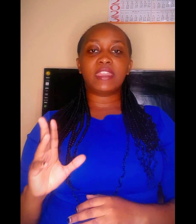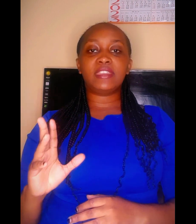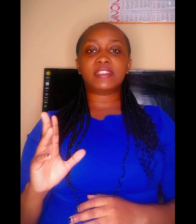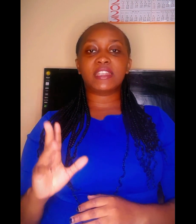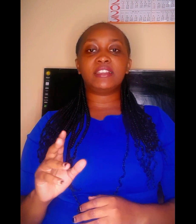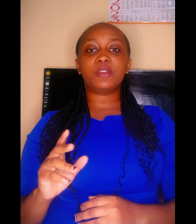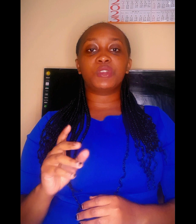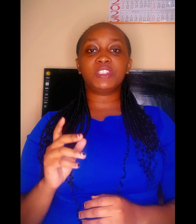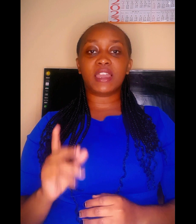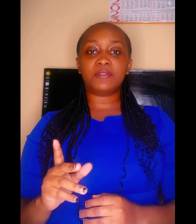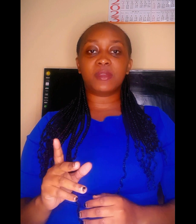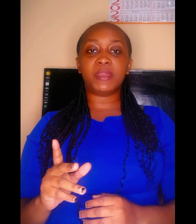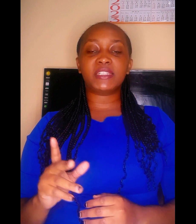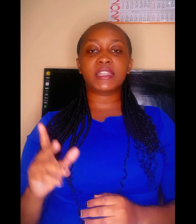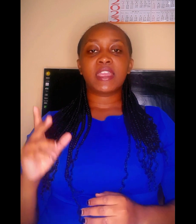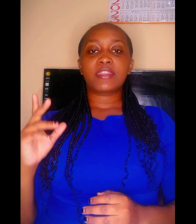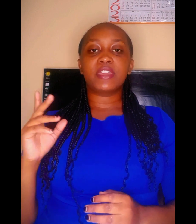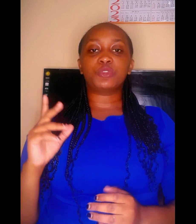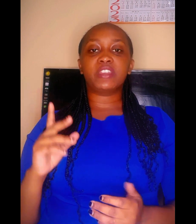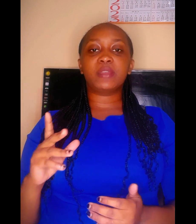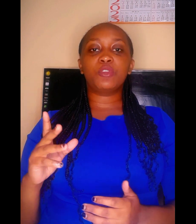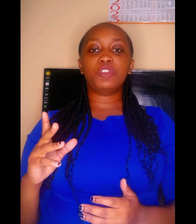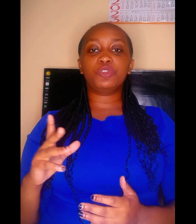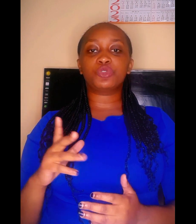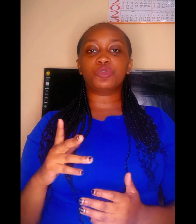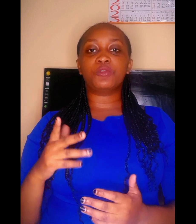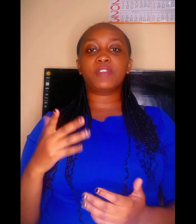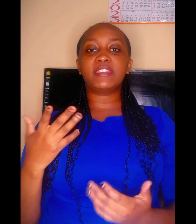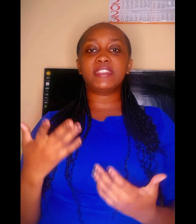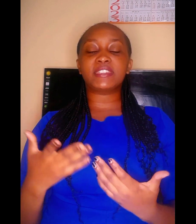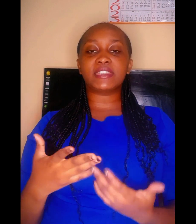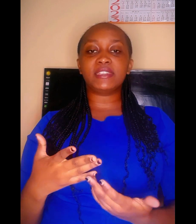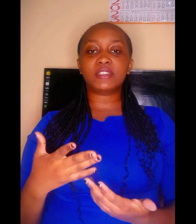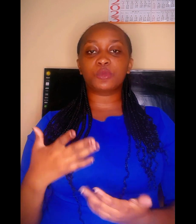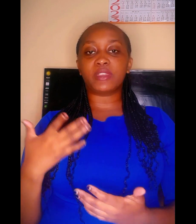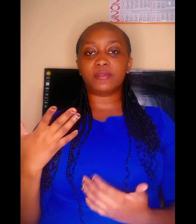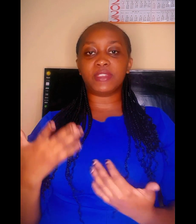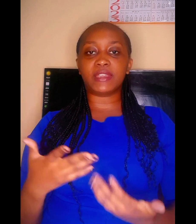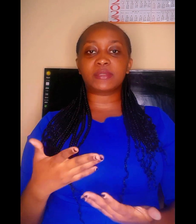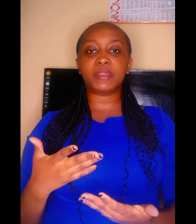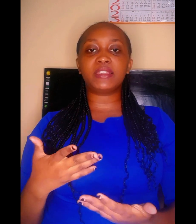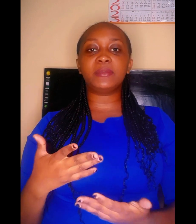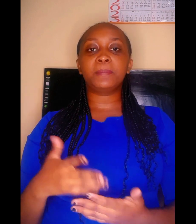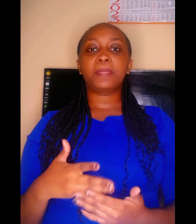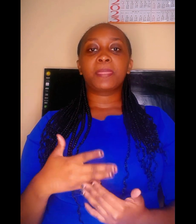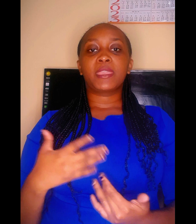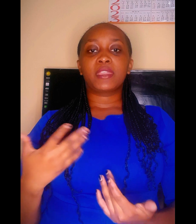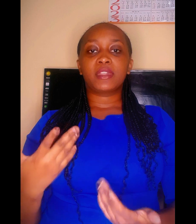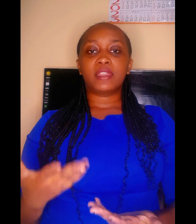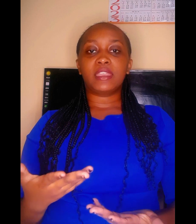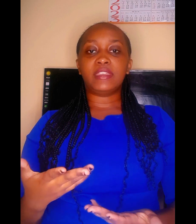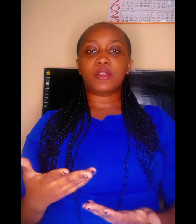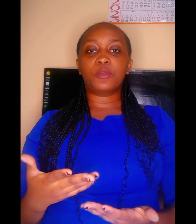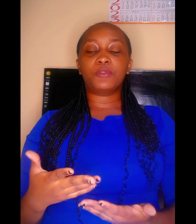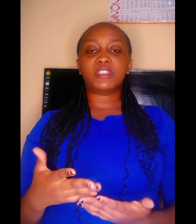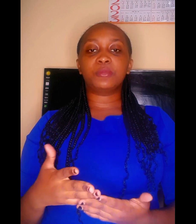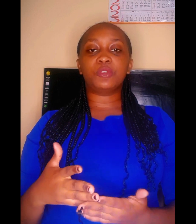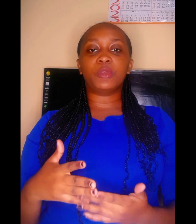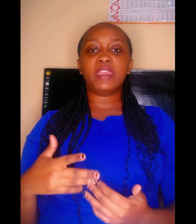Kenyan Sign Language alphabets that will enable you to find it ease when fingerspelling in a comfortable way and